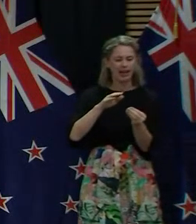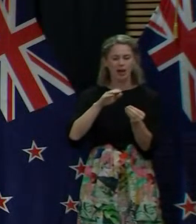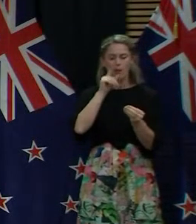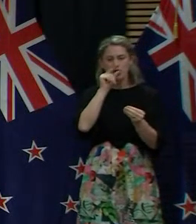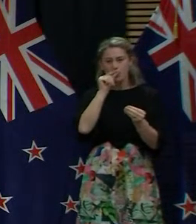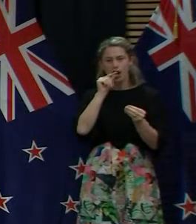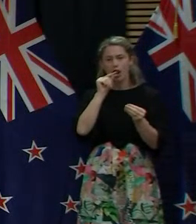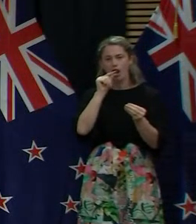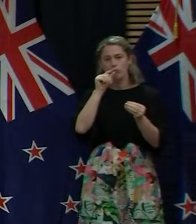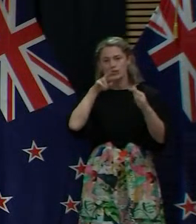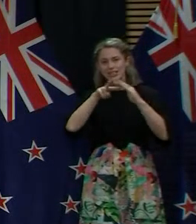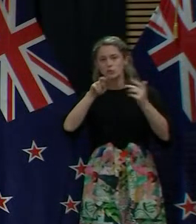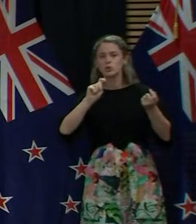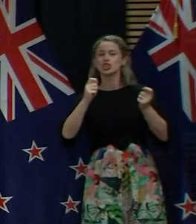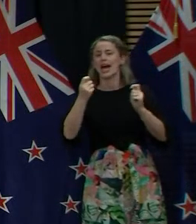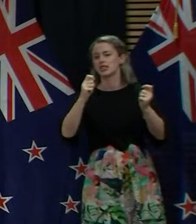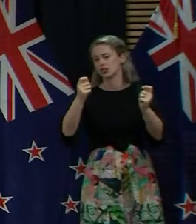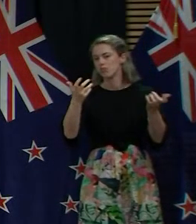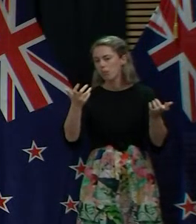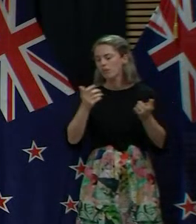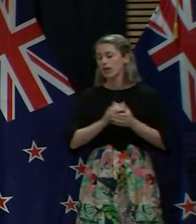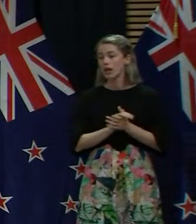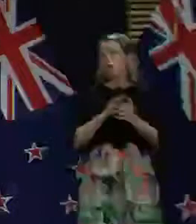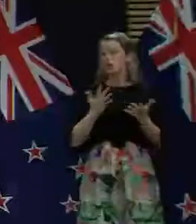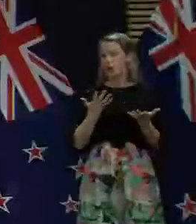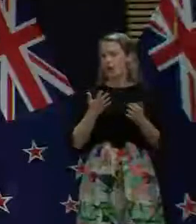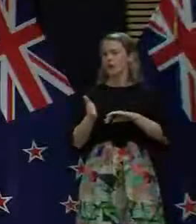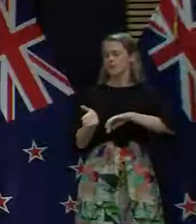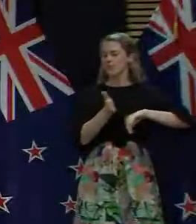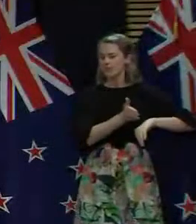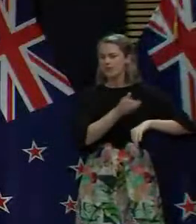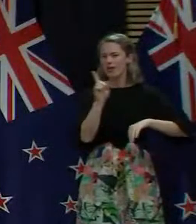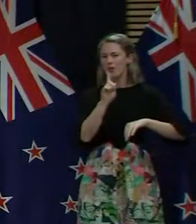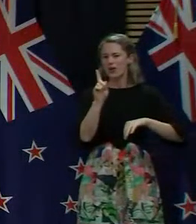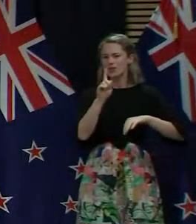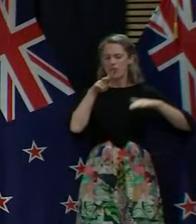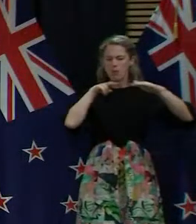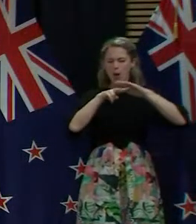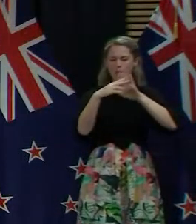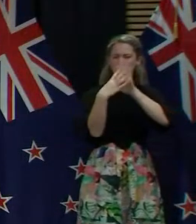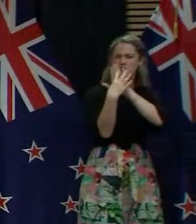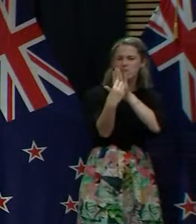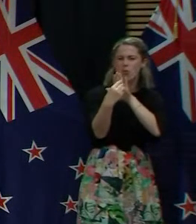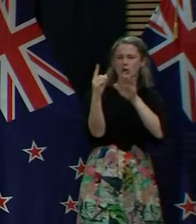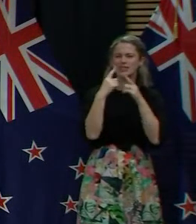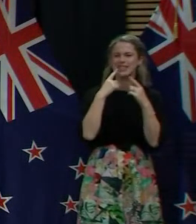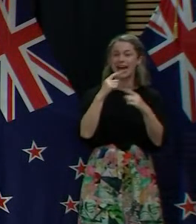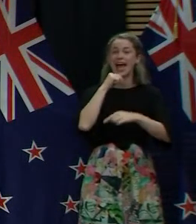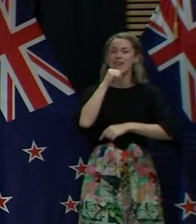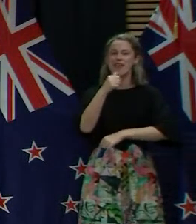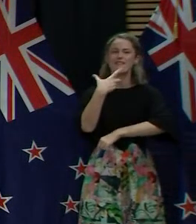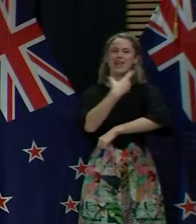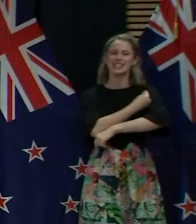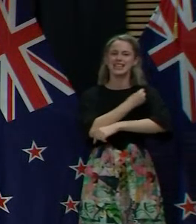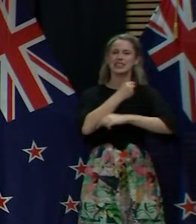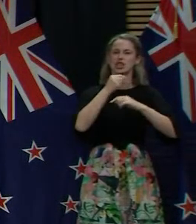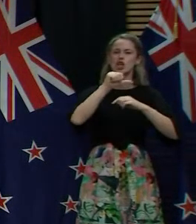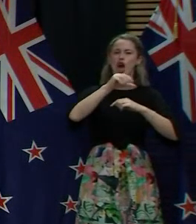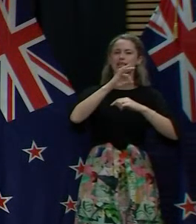conclusions would have to be updated to allow for that. So with that said, what does the model tell us about life with vaccination coverage